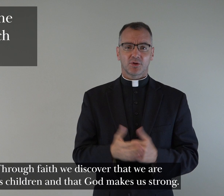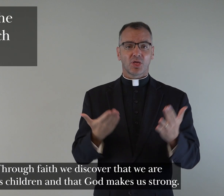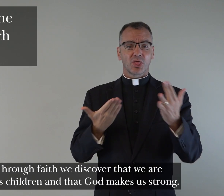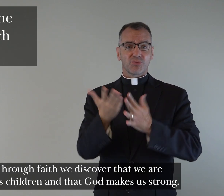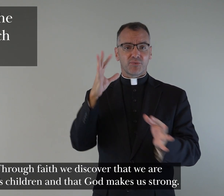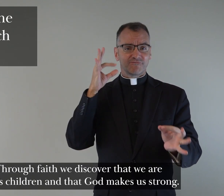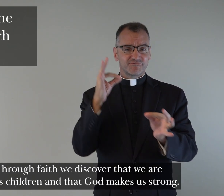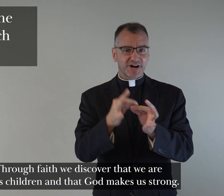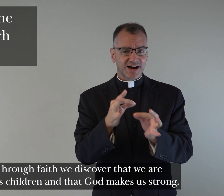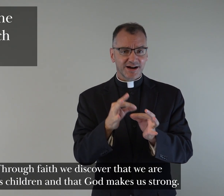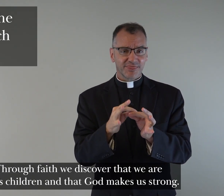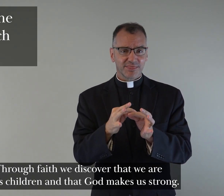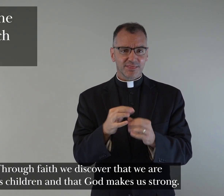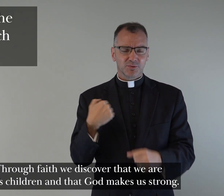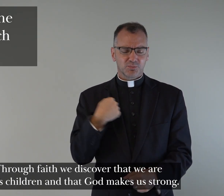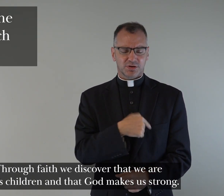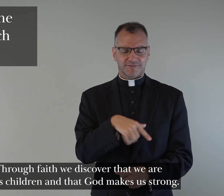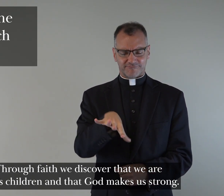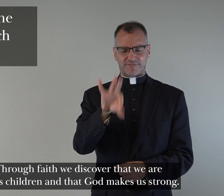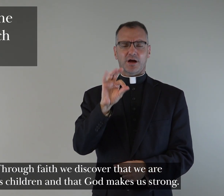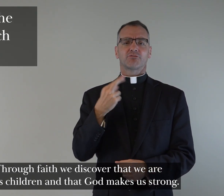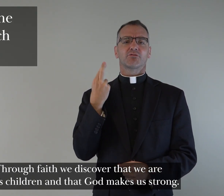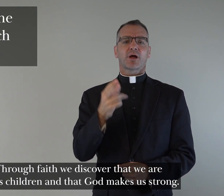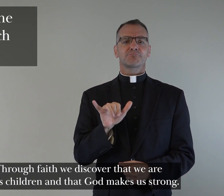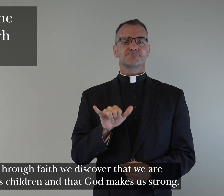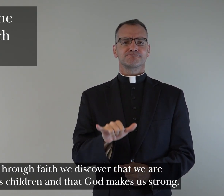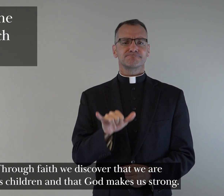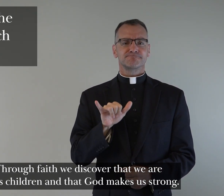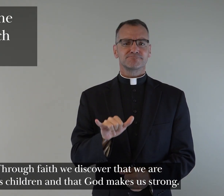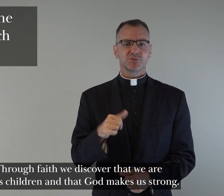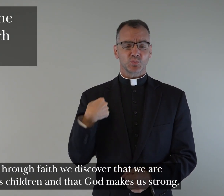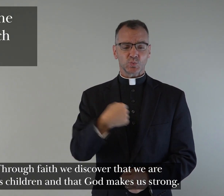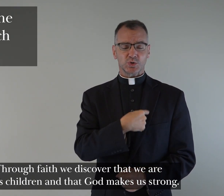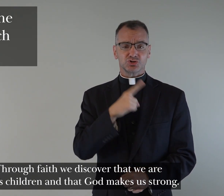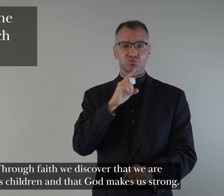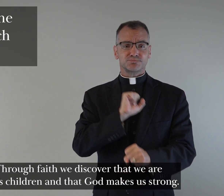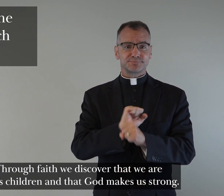Through faith, we discover that we are God's children and that God makes us strong.